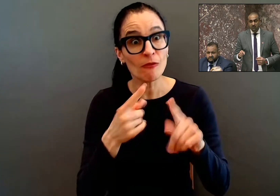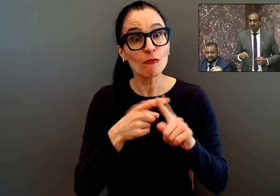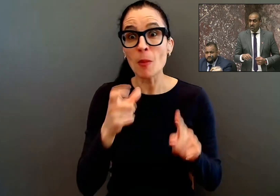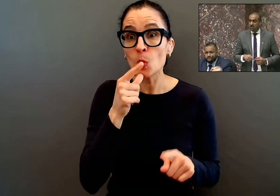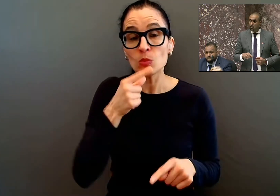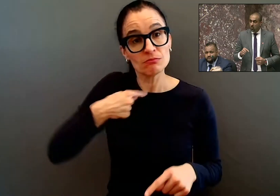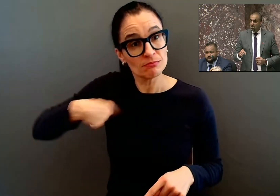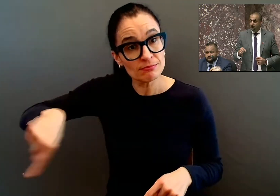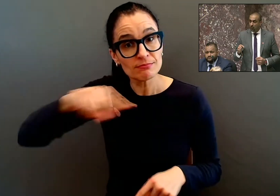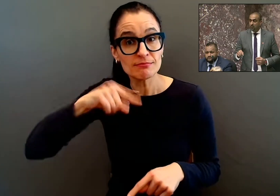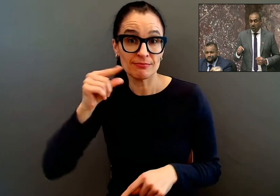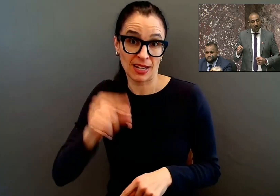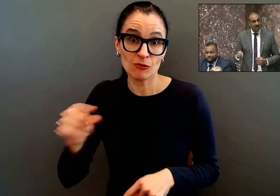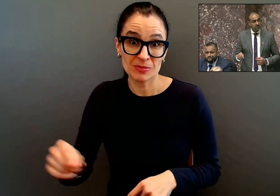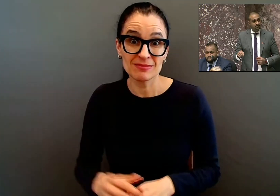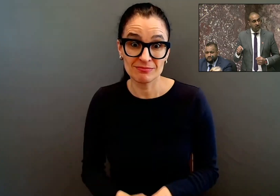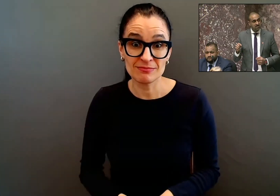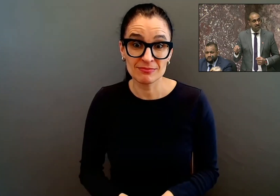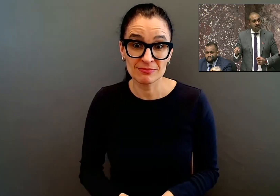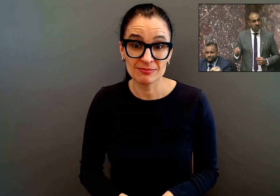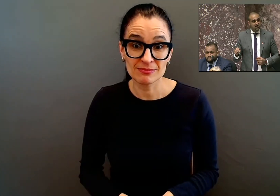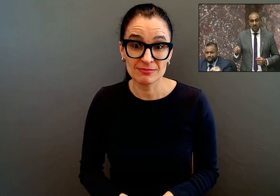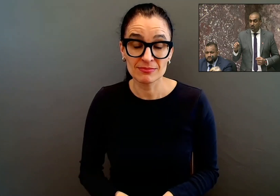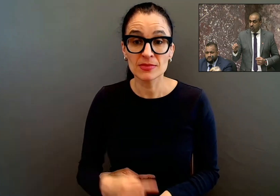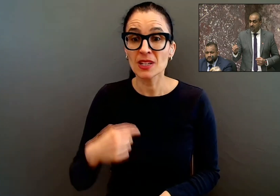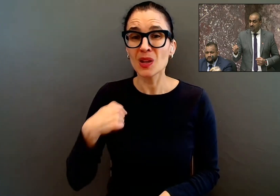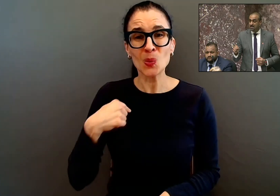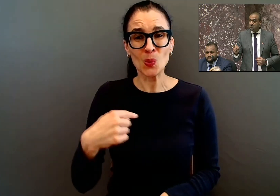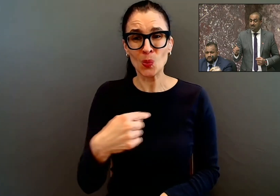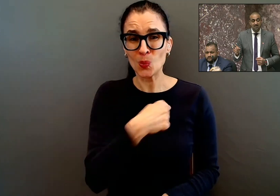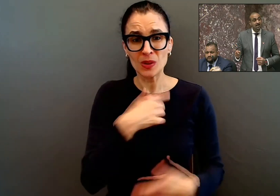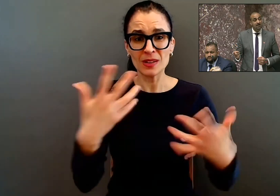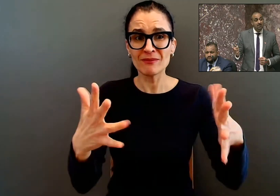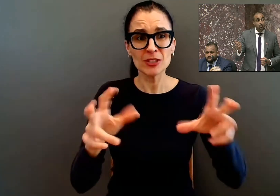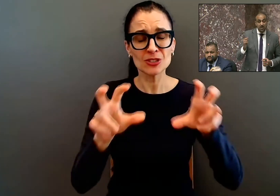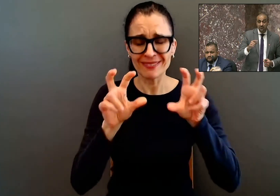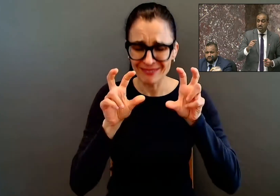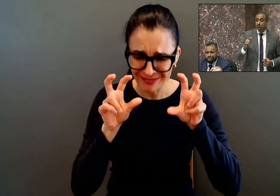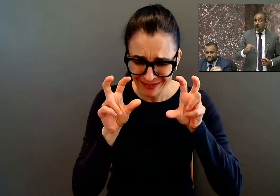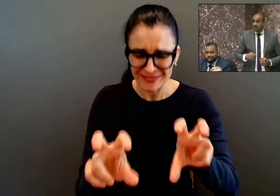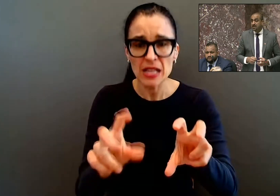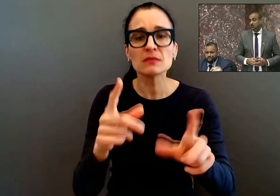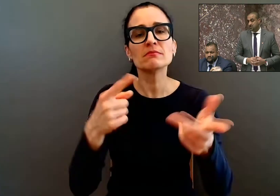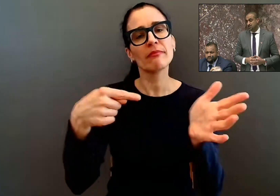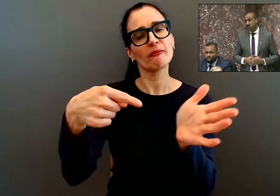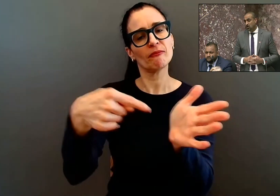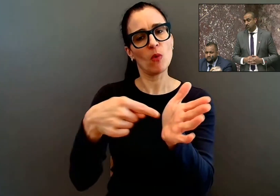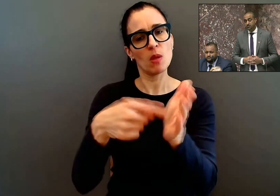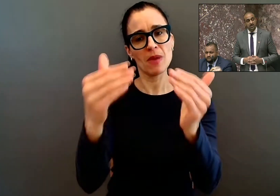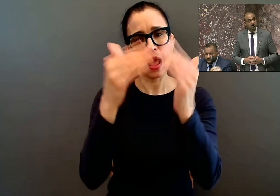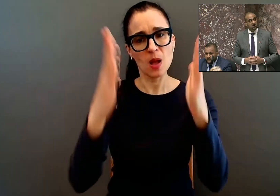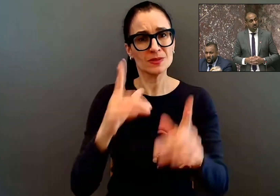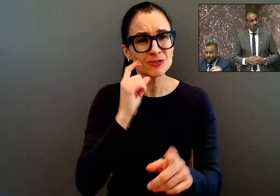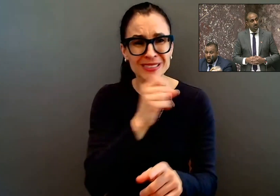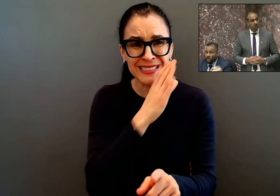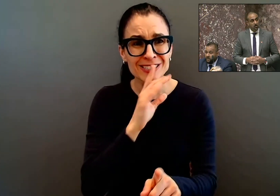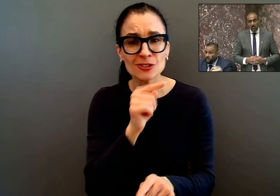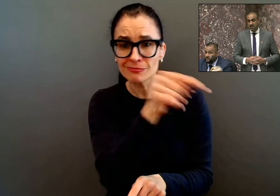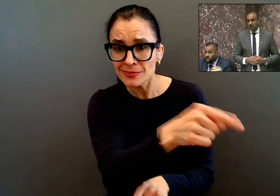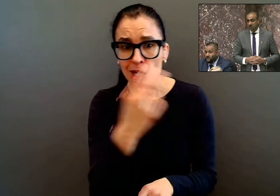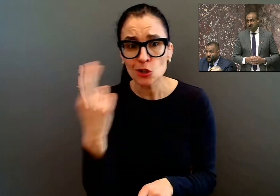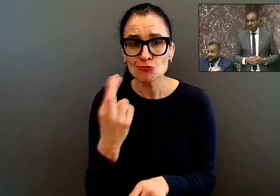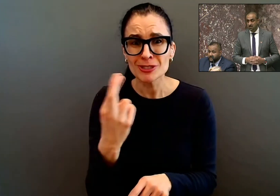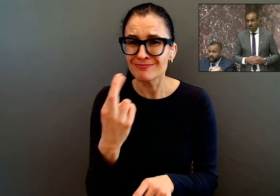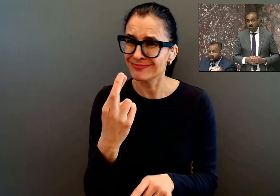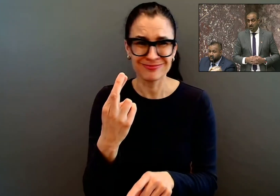We've invested in more affordable housing for seniors in Richmond that they've seen in the previous 30 years, Honourable Speaker.